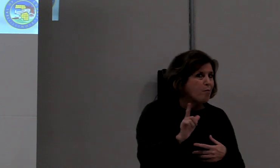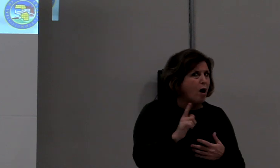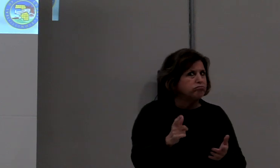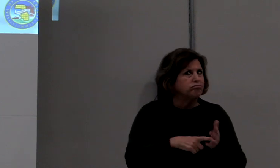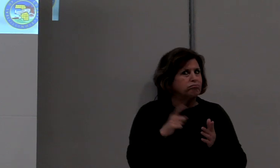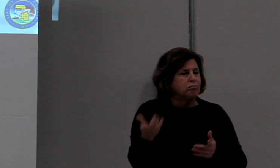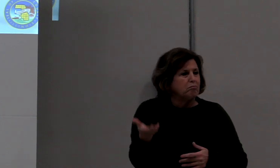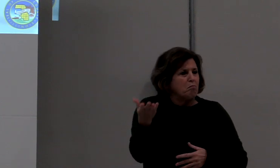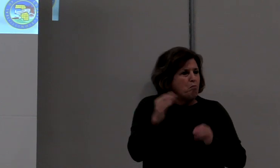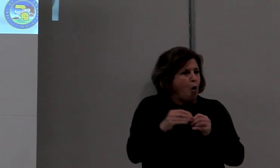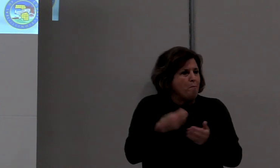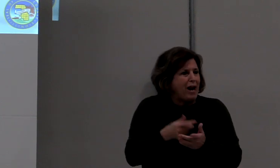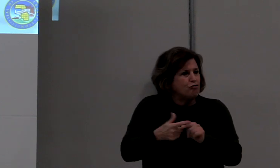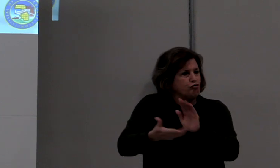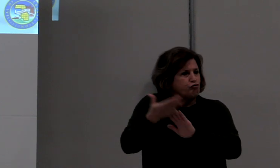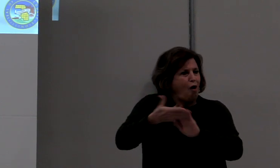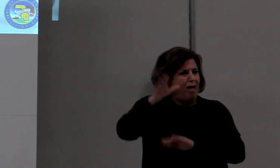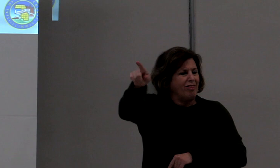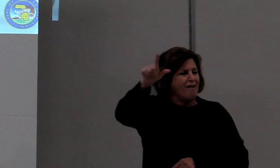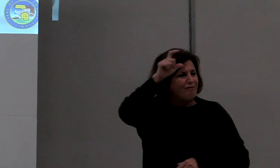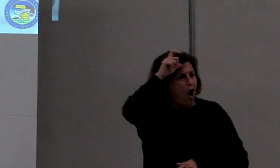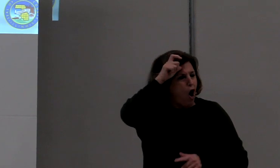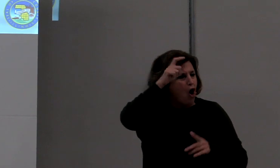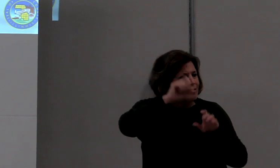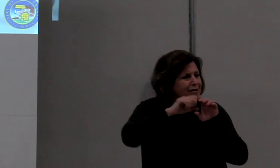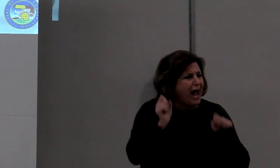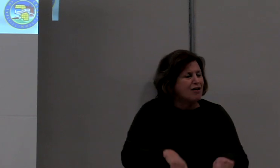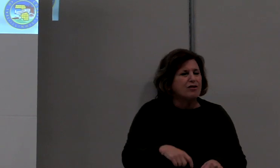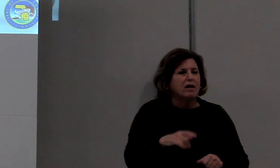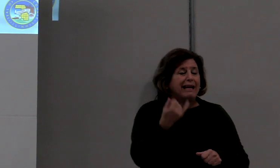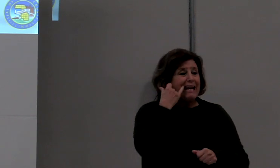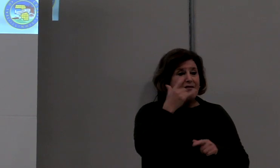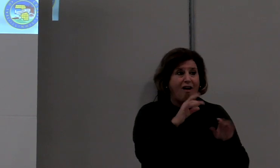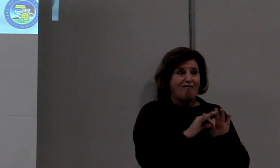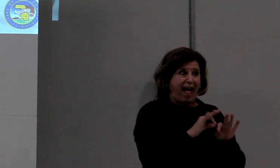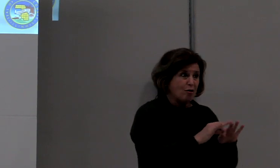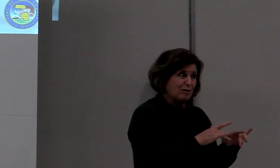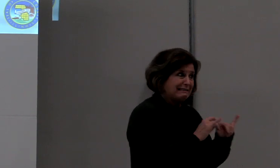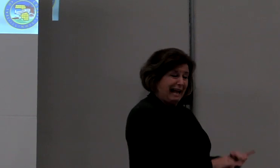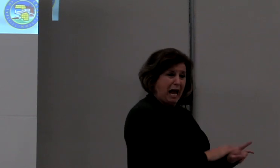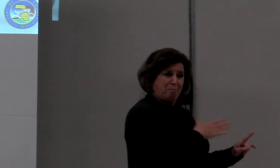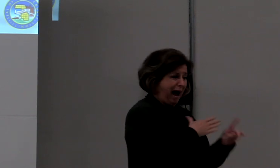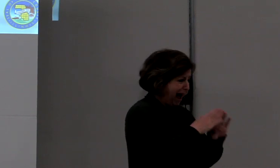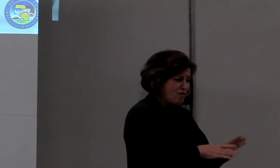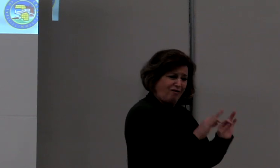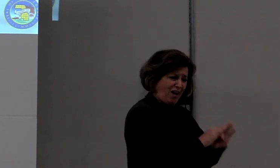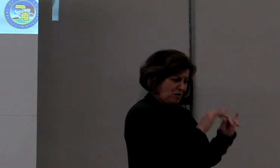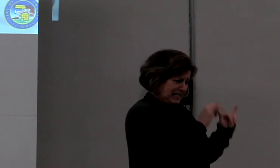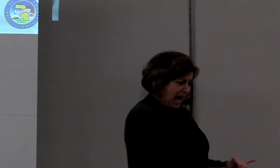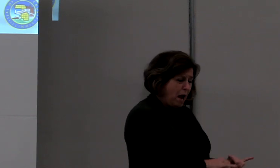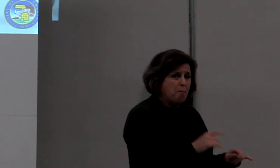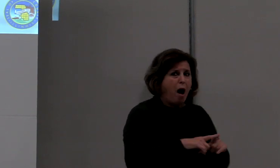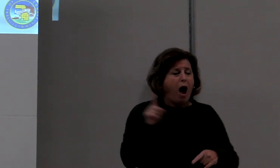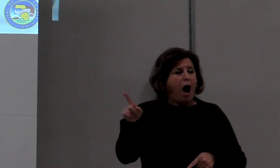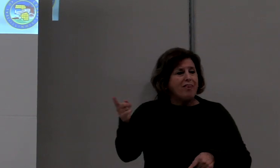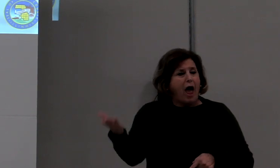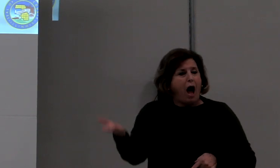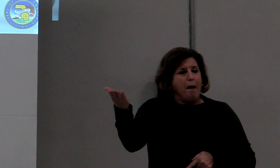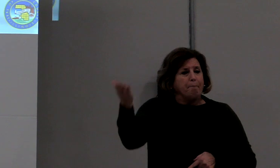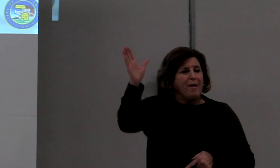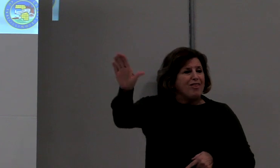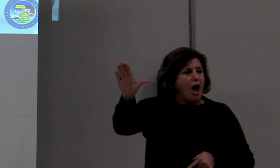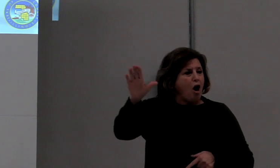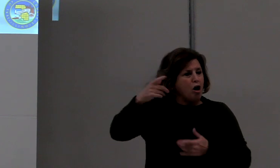require more funds to run. So if your assessed value stays the exact same, and the taxing bodies raise their